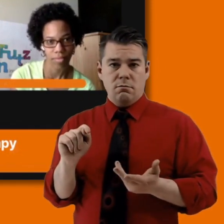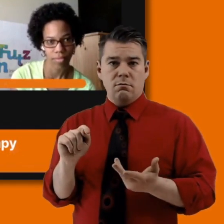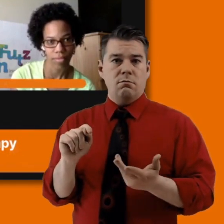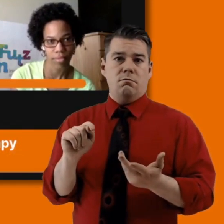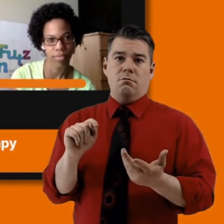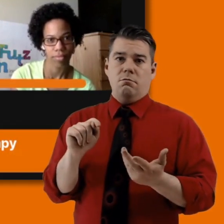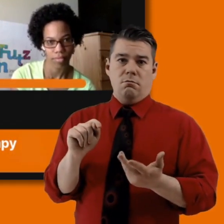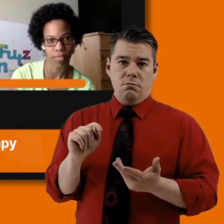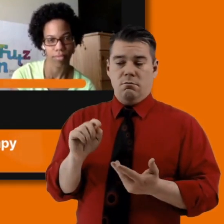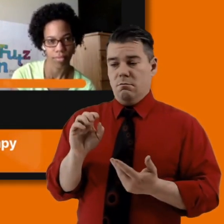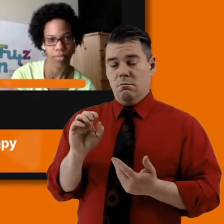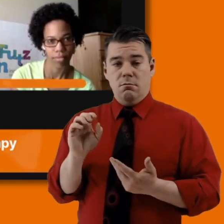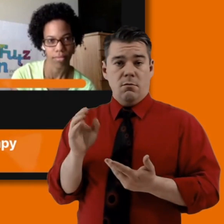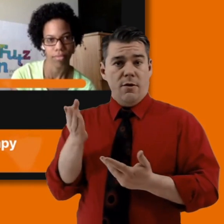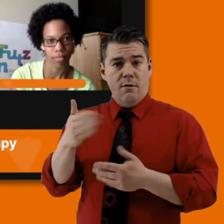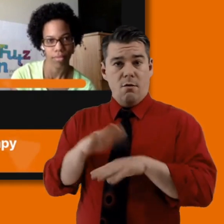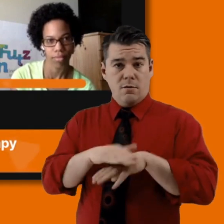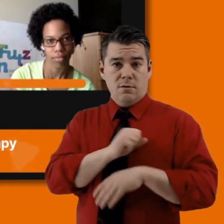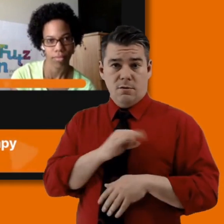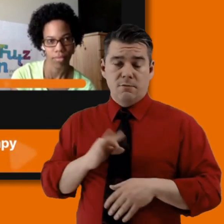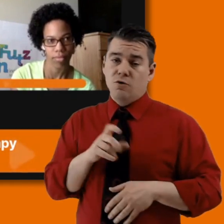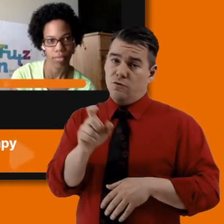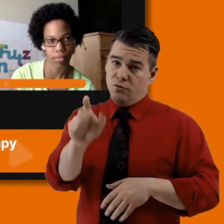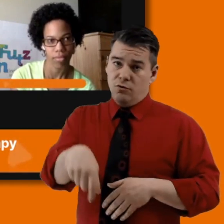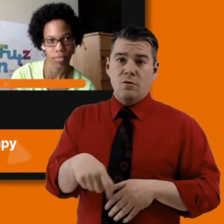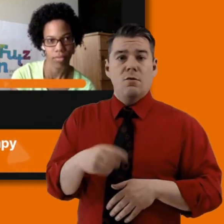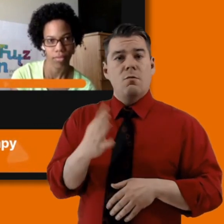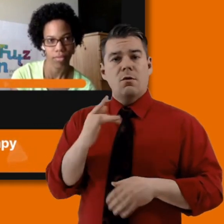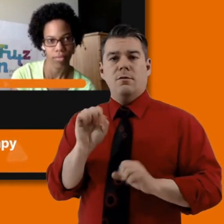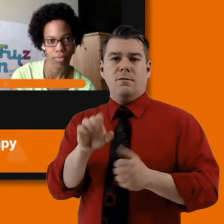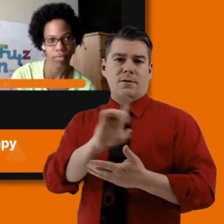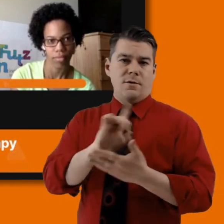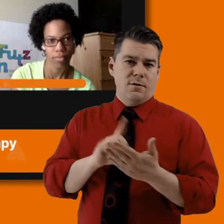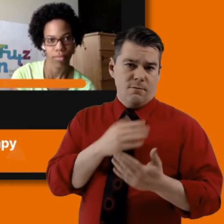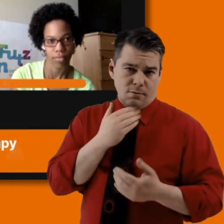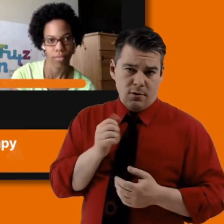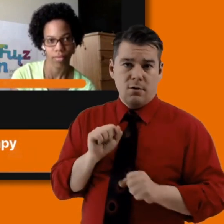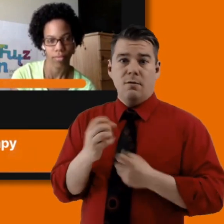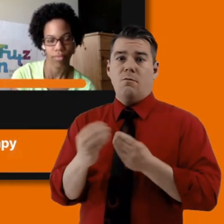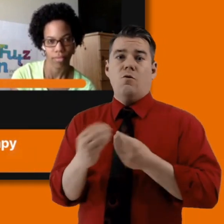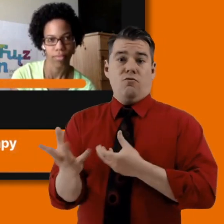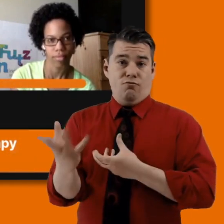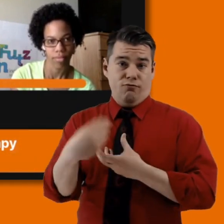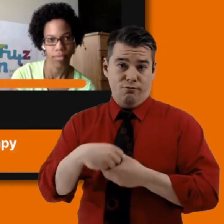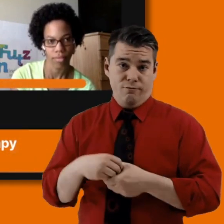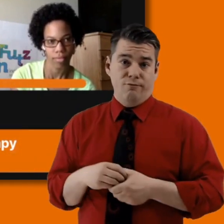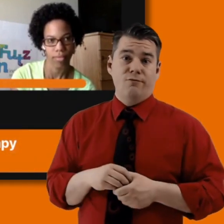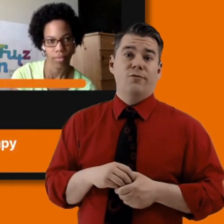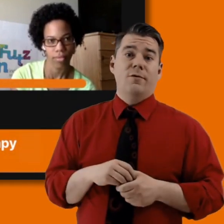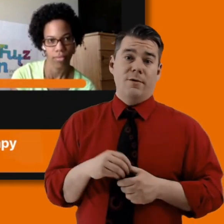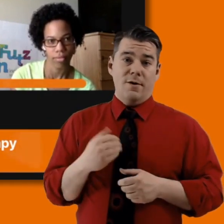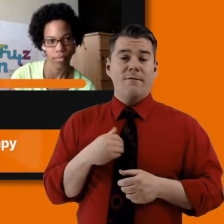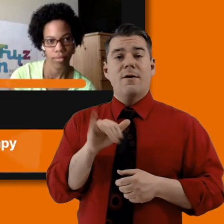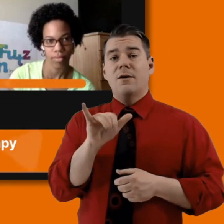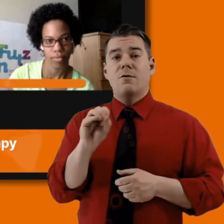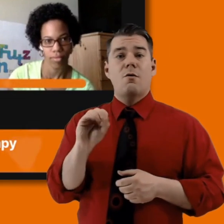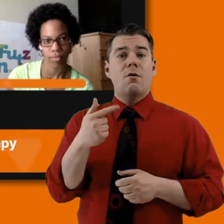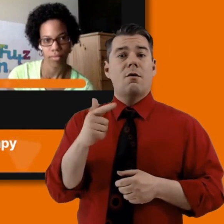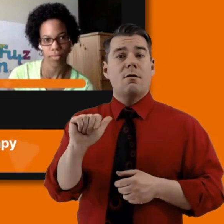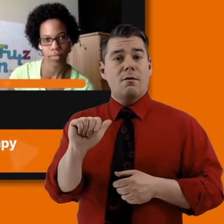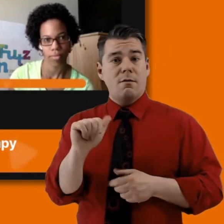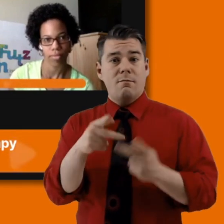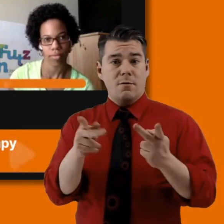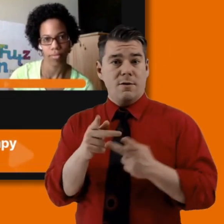therapy practitioners on staff so that they can design better, they can be more inclusive. There are yoga places that